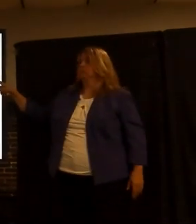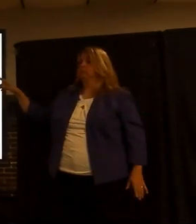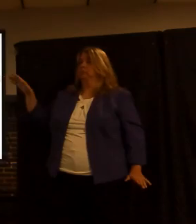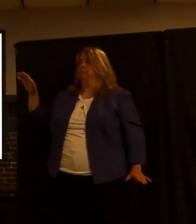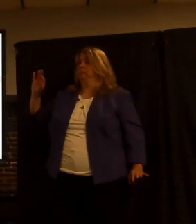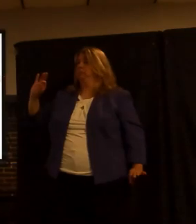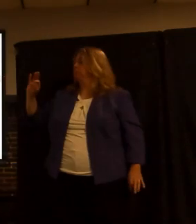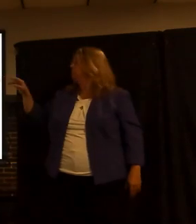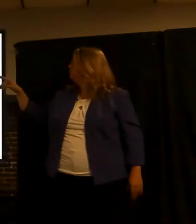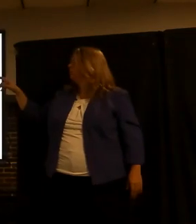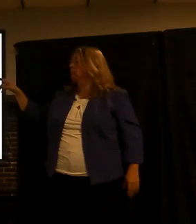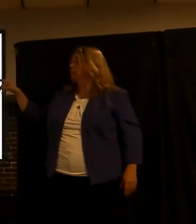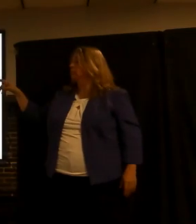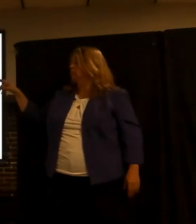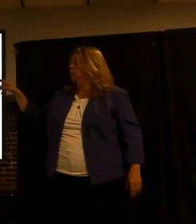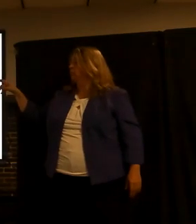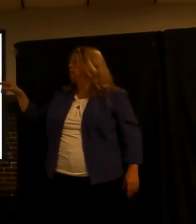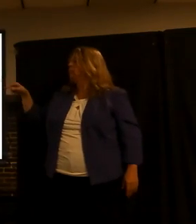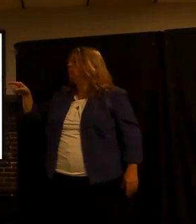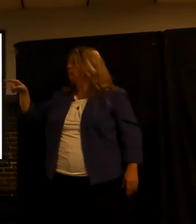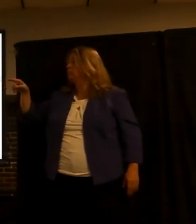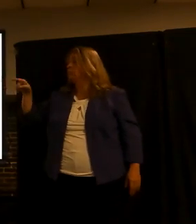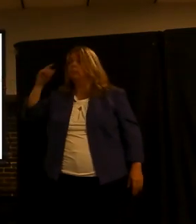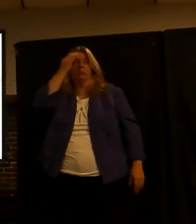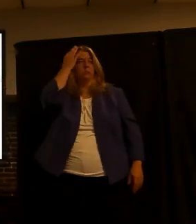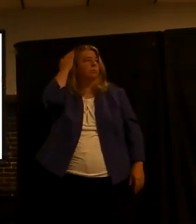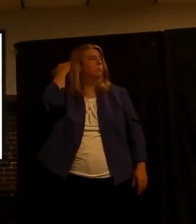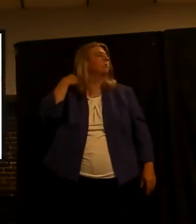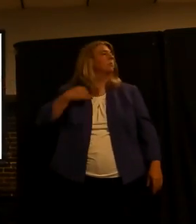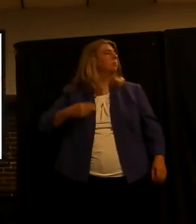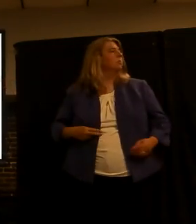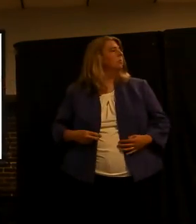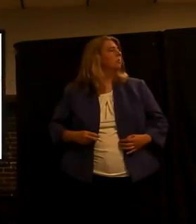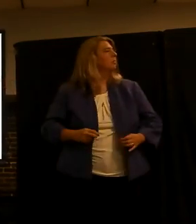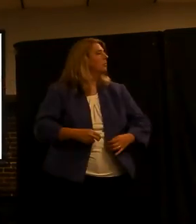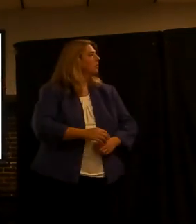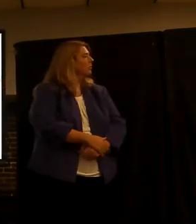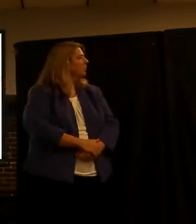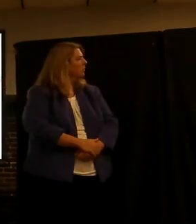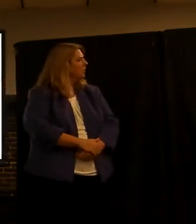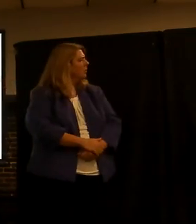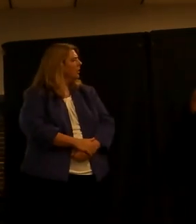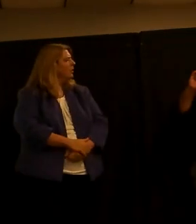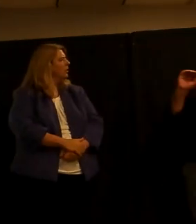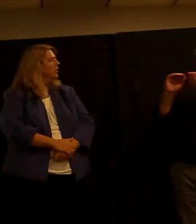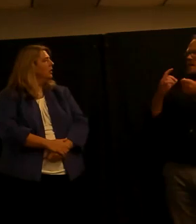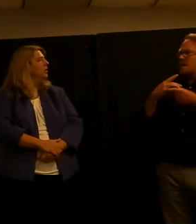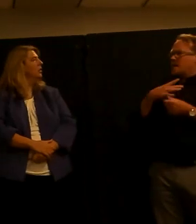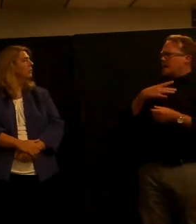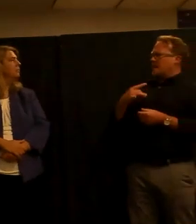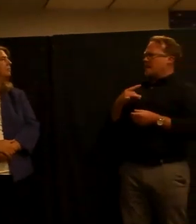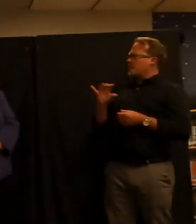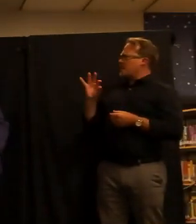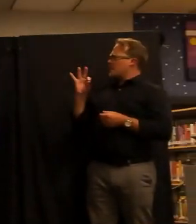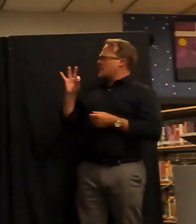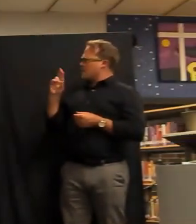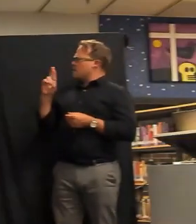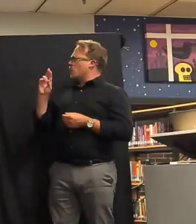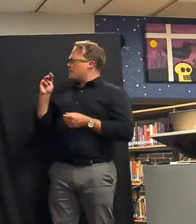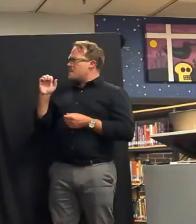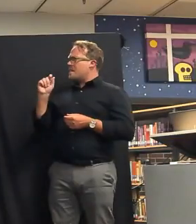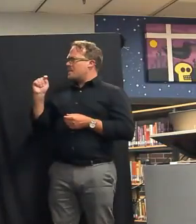monthly. No questions? I just wanted to make a quick statement. I really like the new format. It's